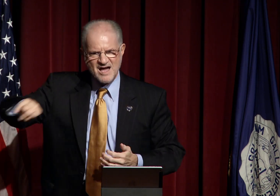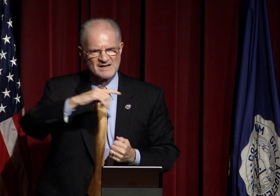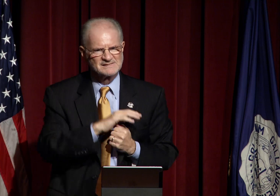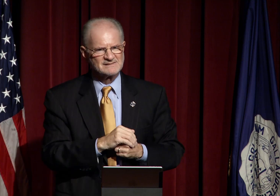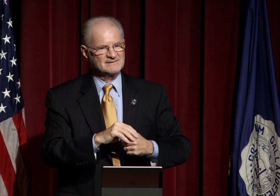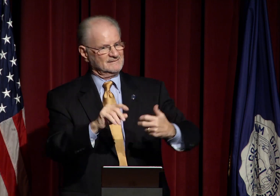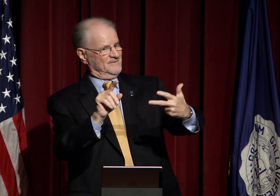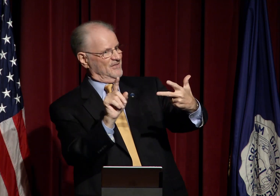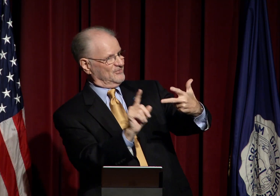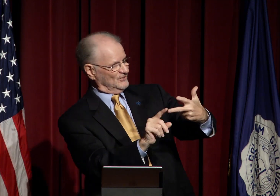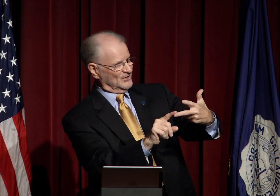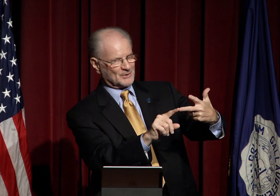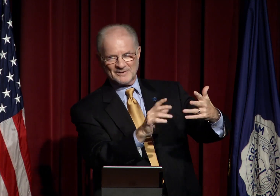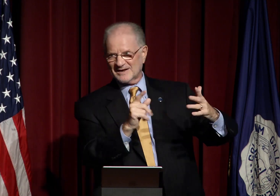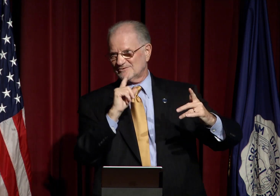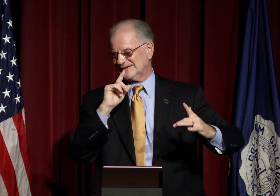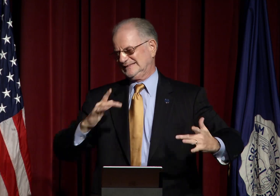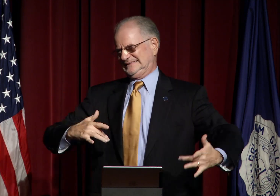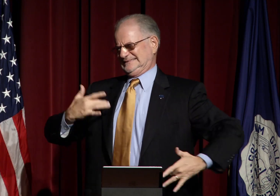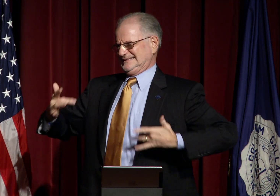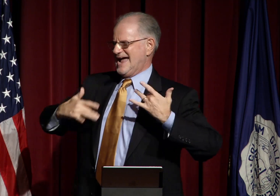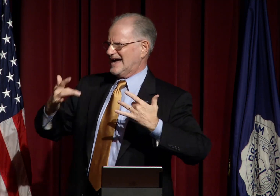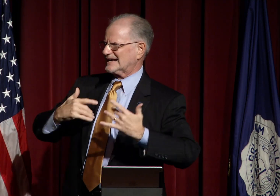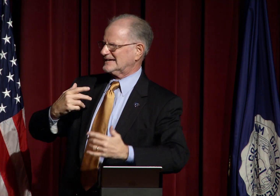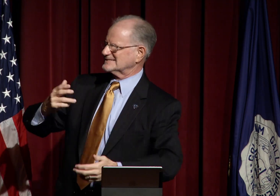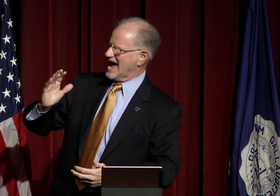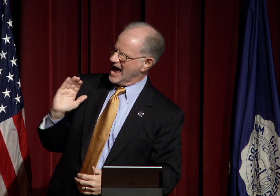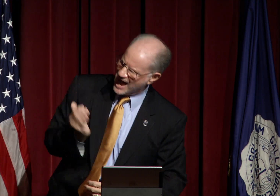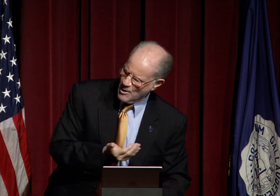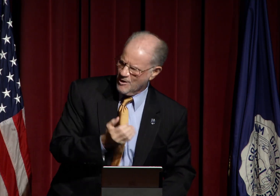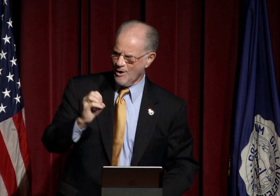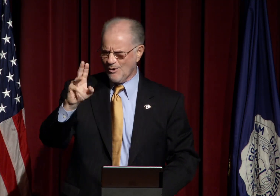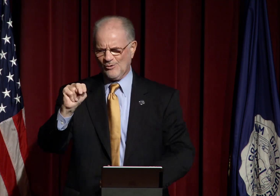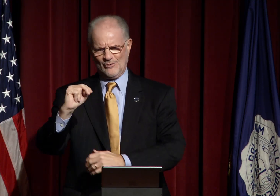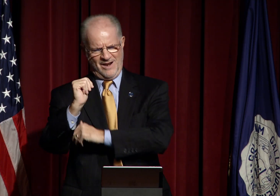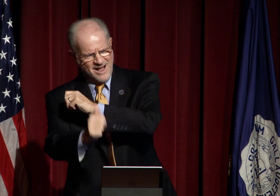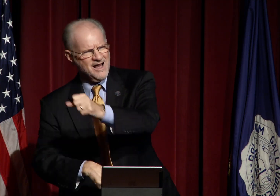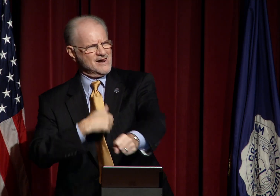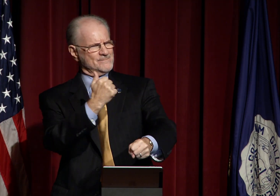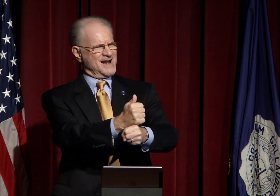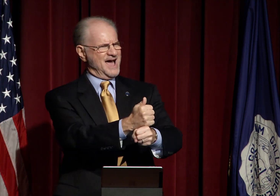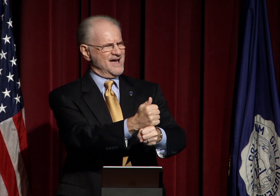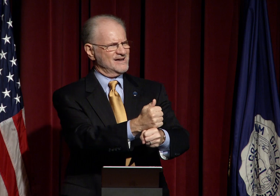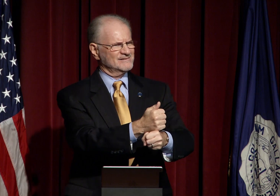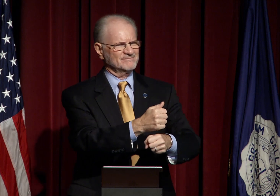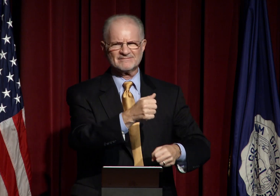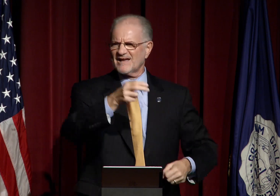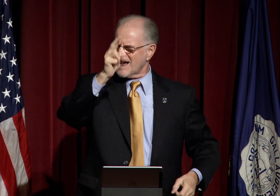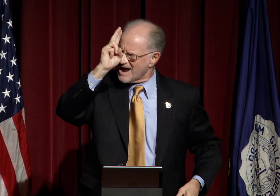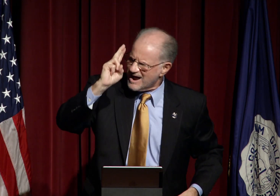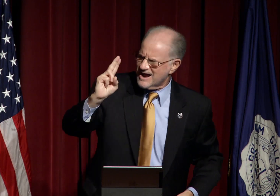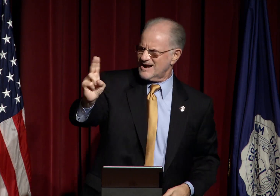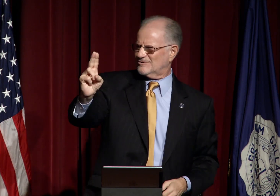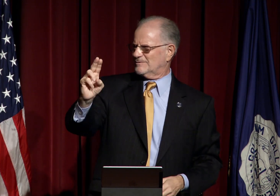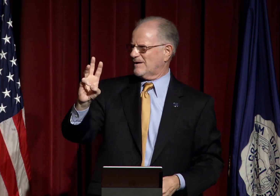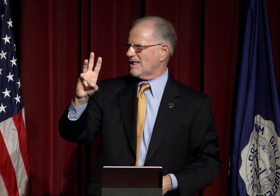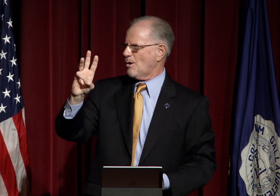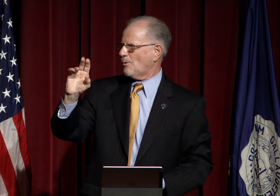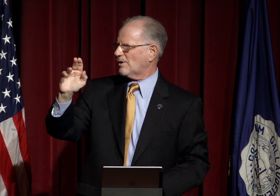Dwyer join the board. And last but not least is an exciting addition, our own alum, the